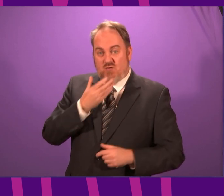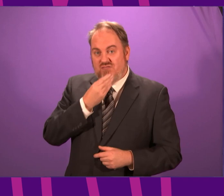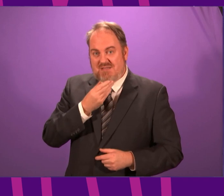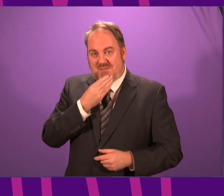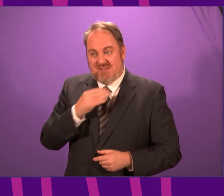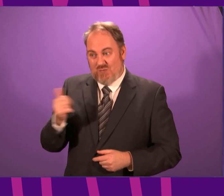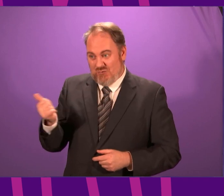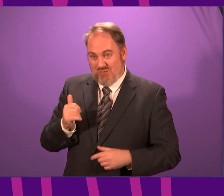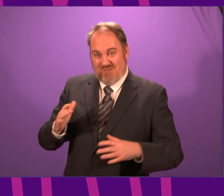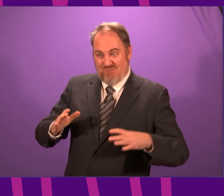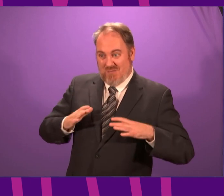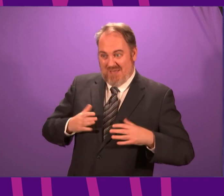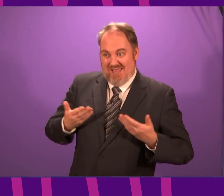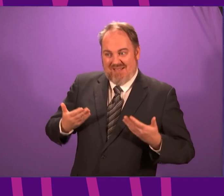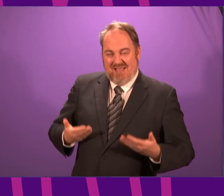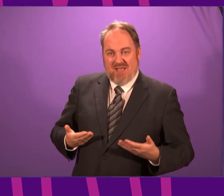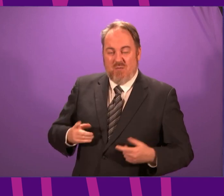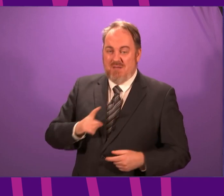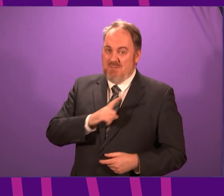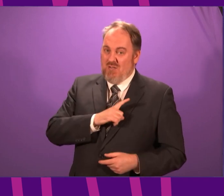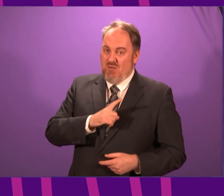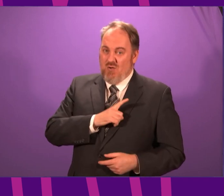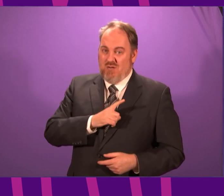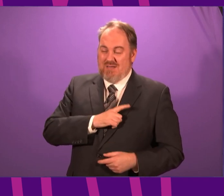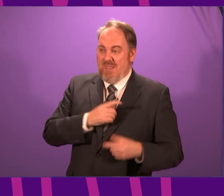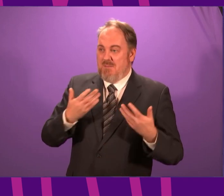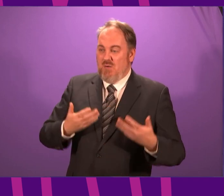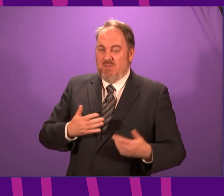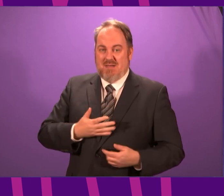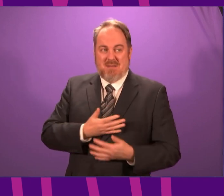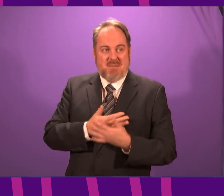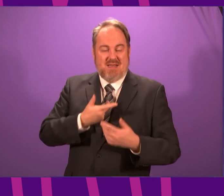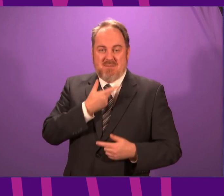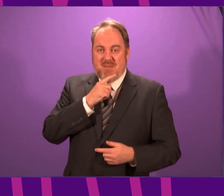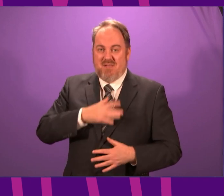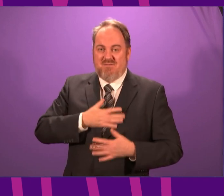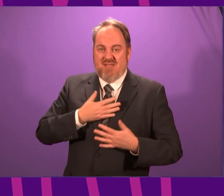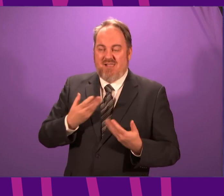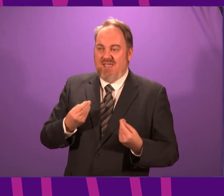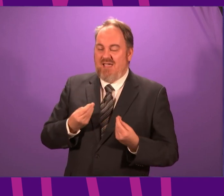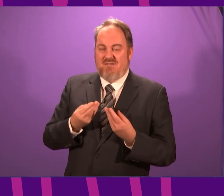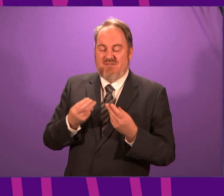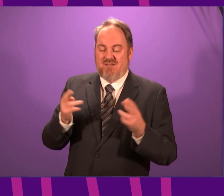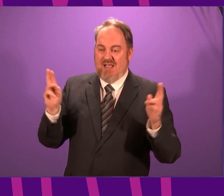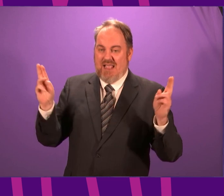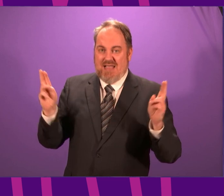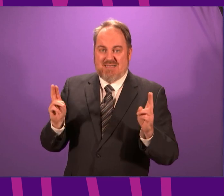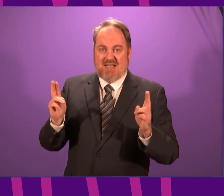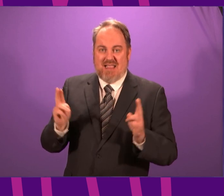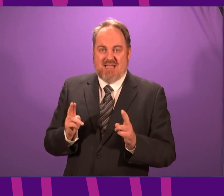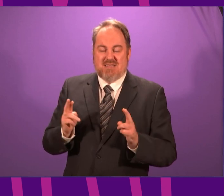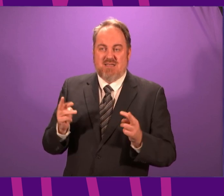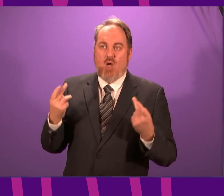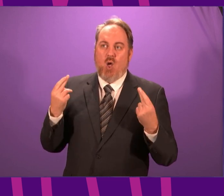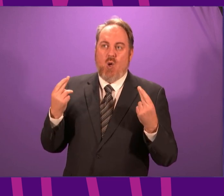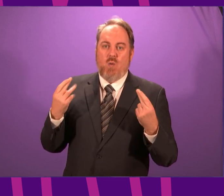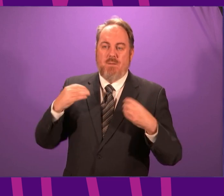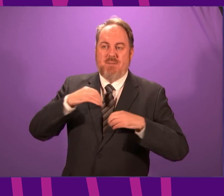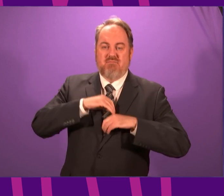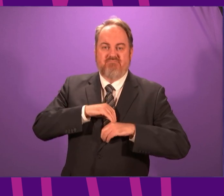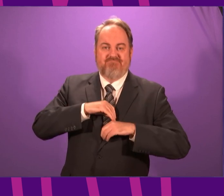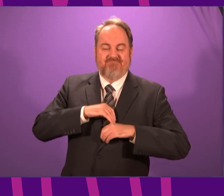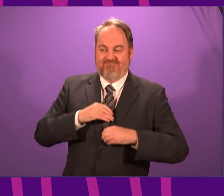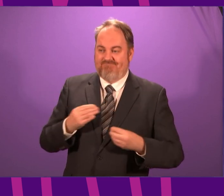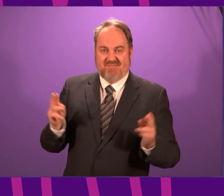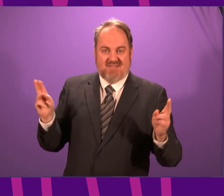because I think hope is something that is in short supply at the moment. But if I can move on, I want to put forward the case for the voice of business to be